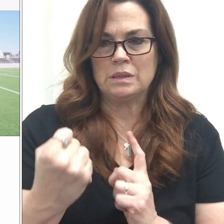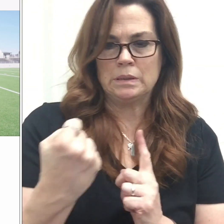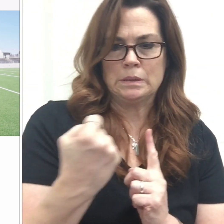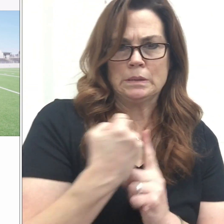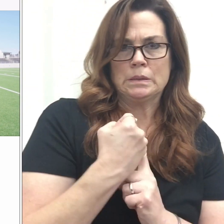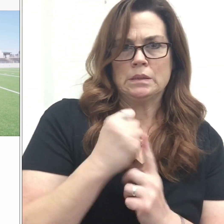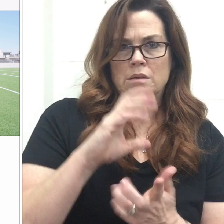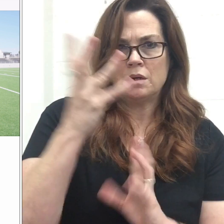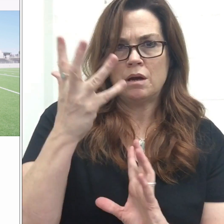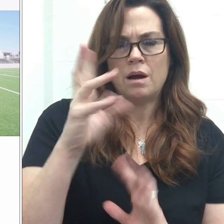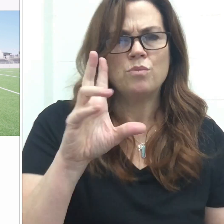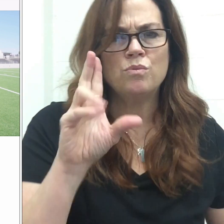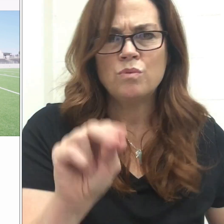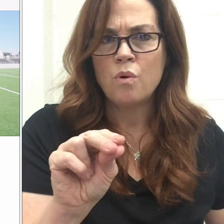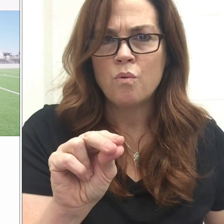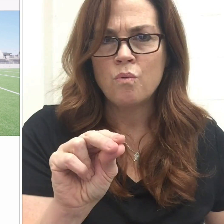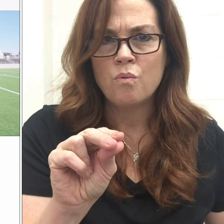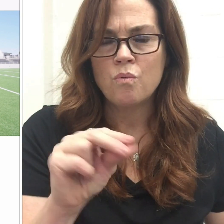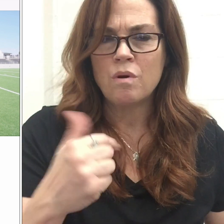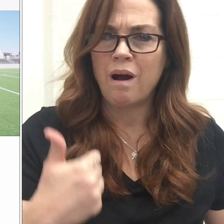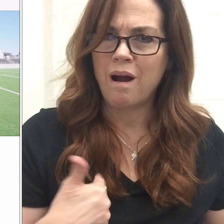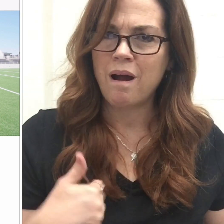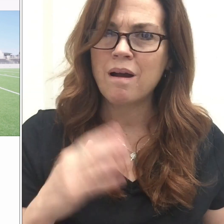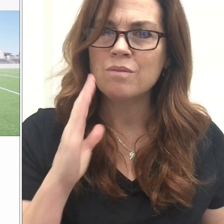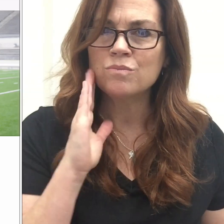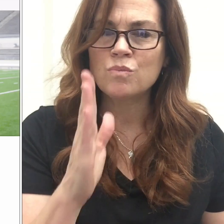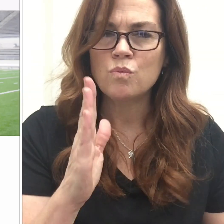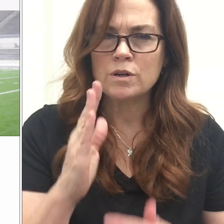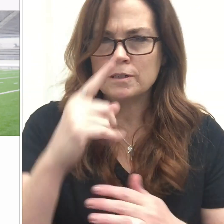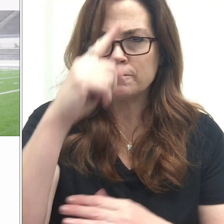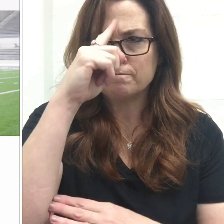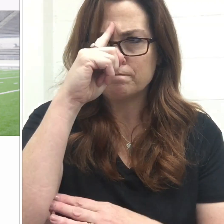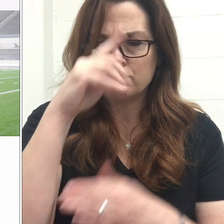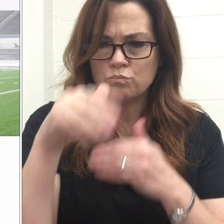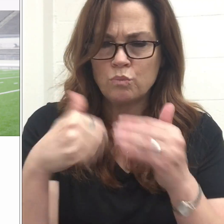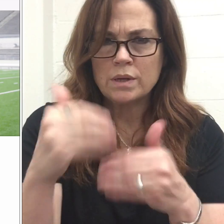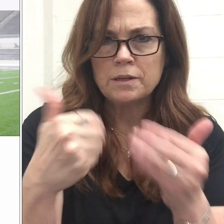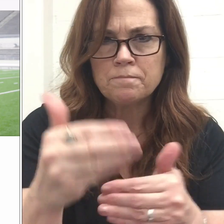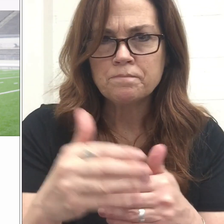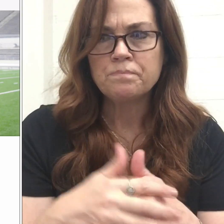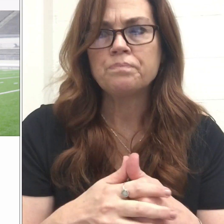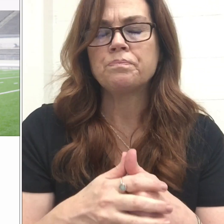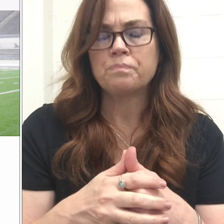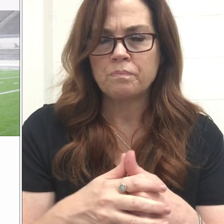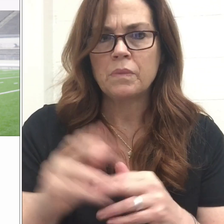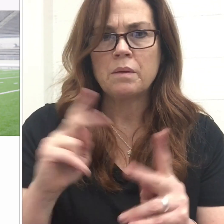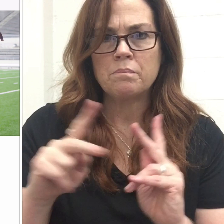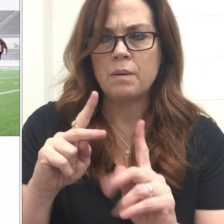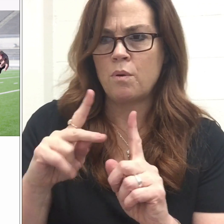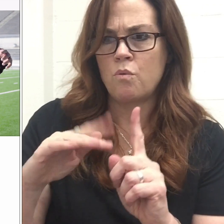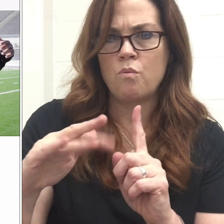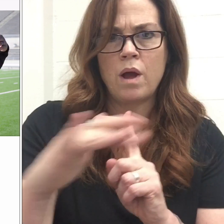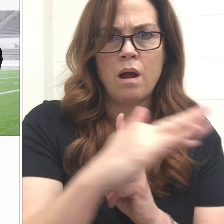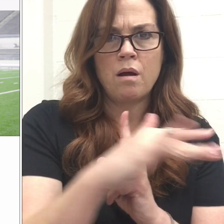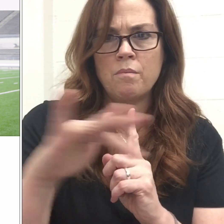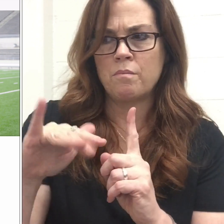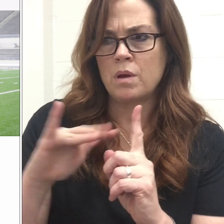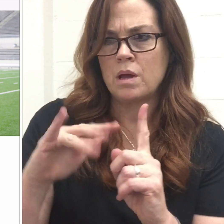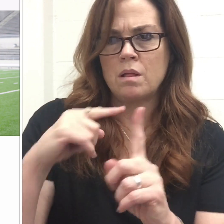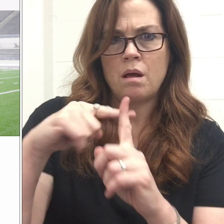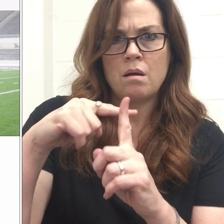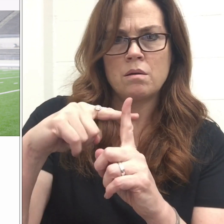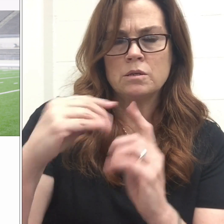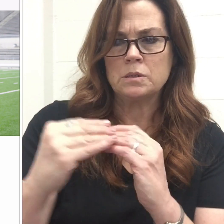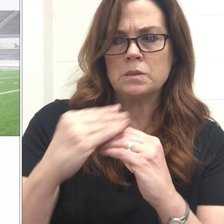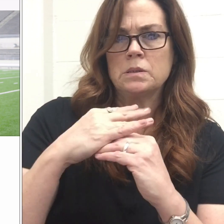my actions. Instead, I'm going to let my process determine the actions. I'm going to let the people around me coach me